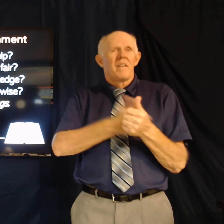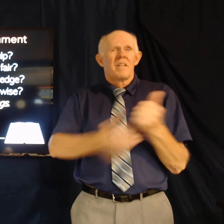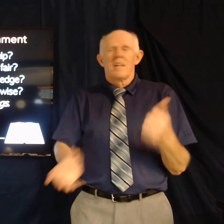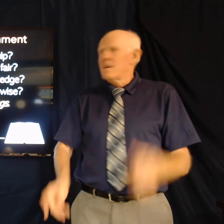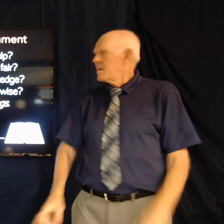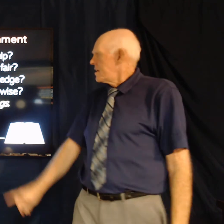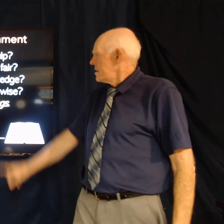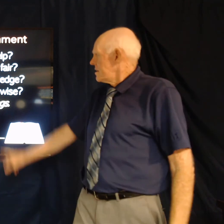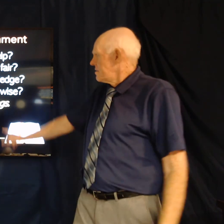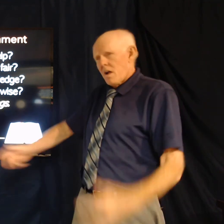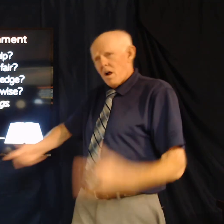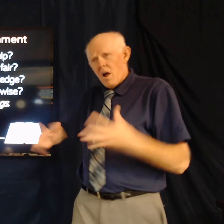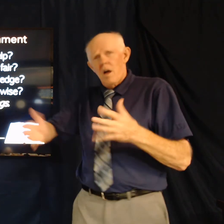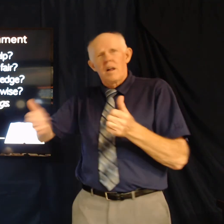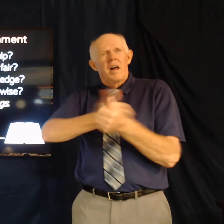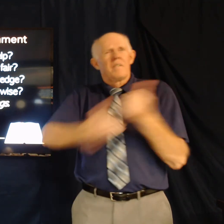the Lord already knew these things.